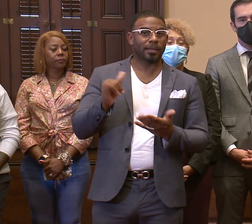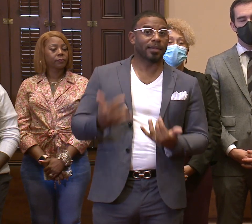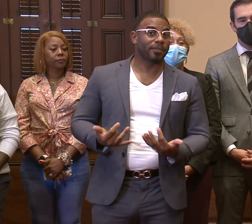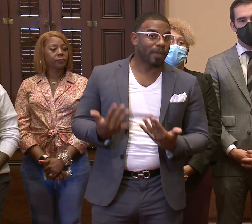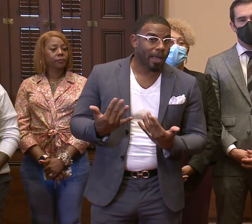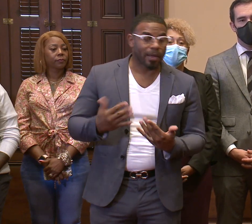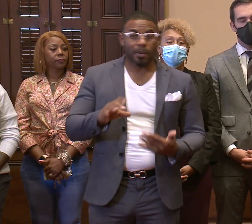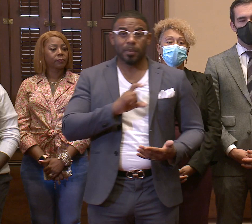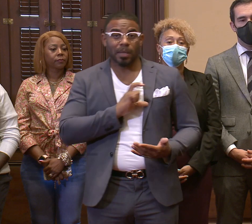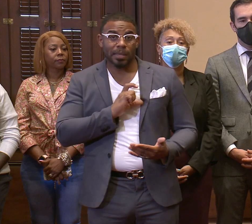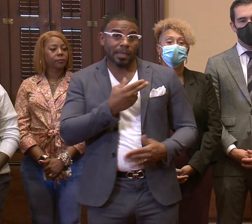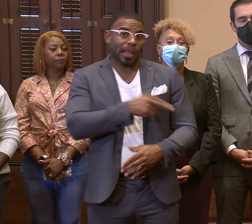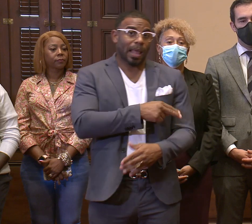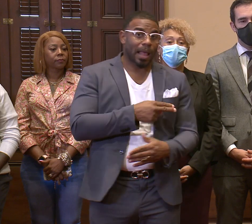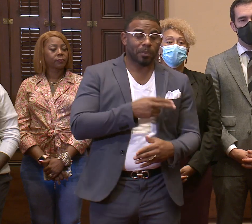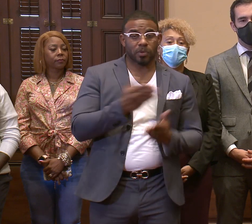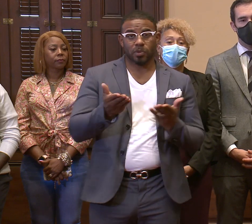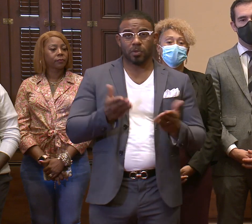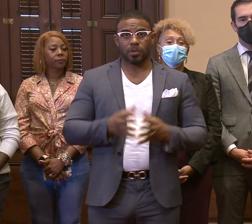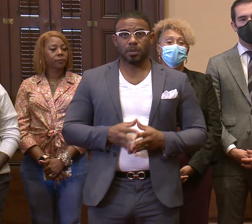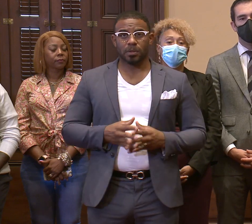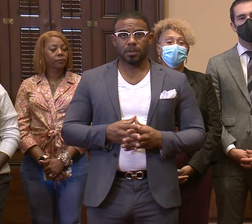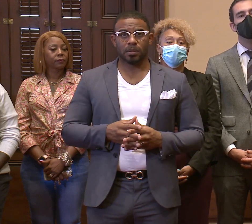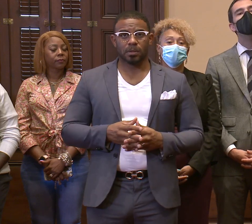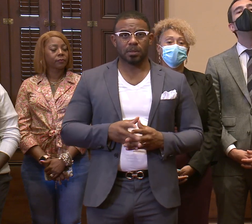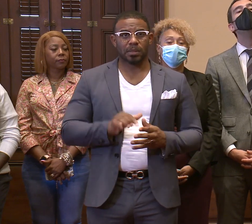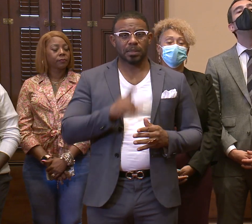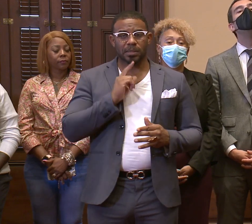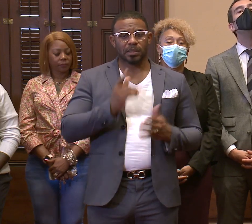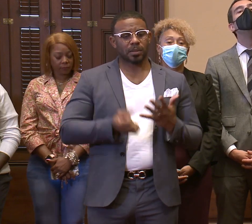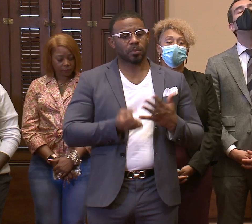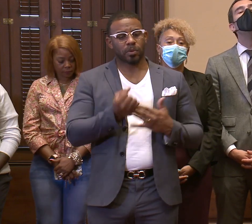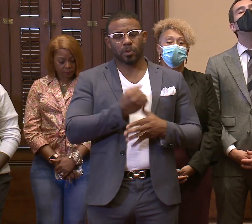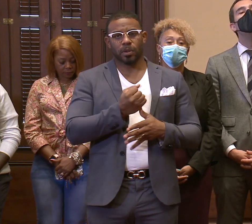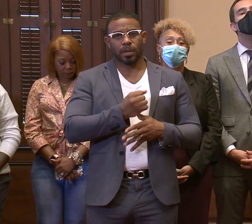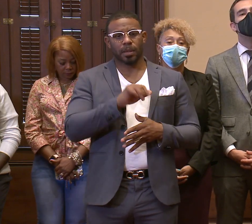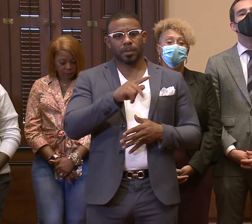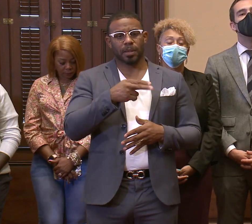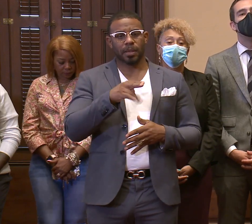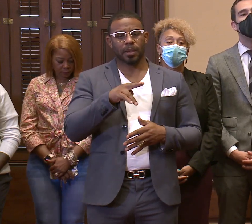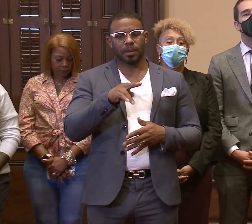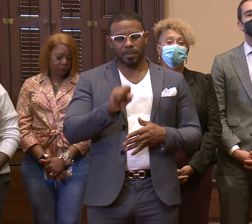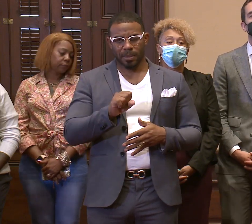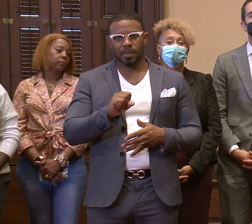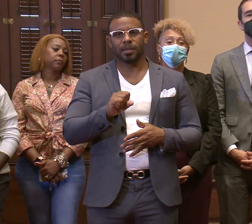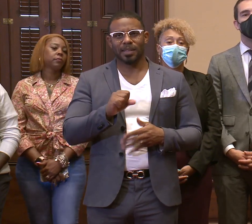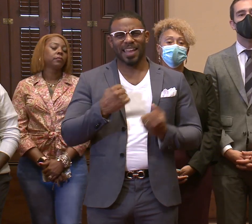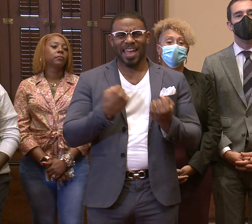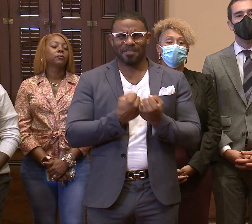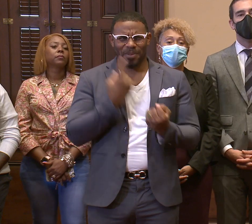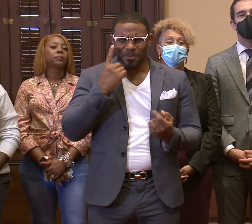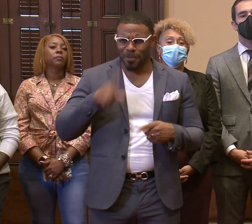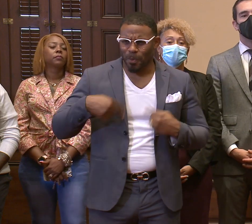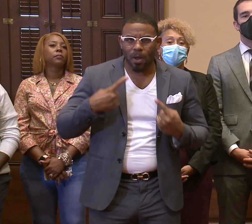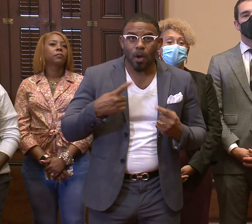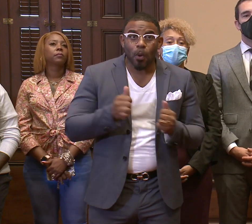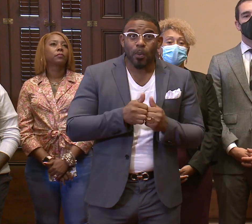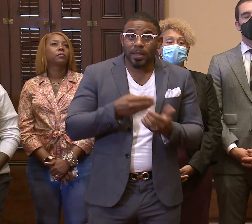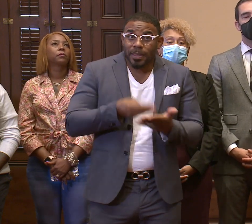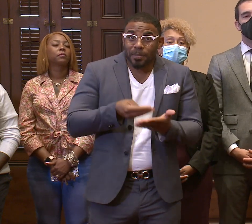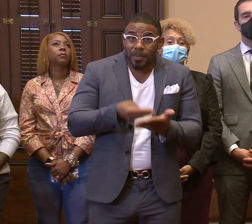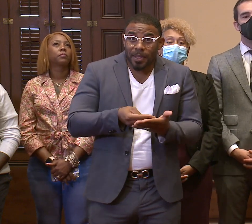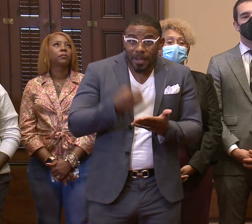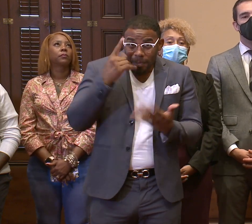fire, police, and hospital services. This is a priority that BHSB has advocated for. With this